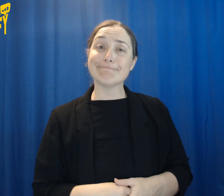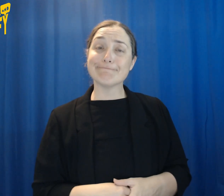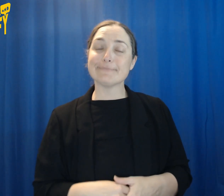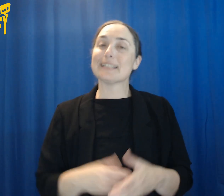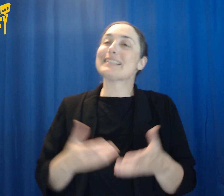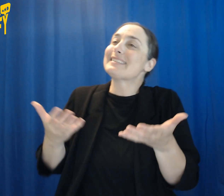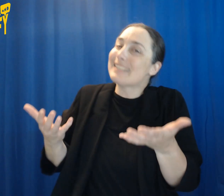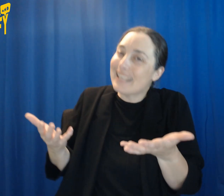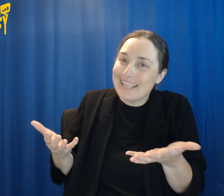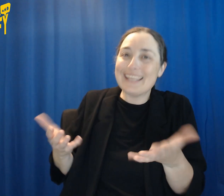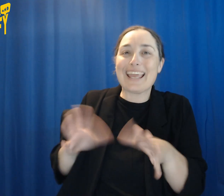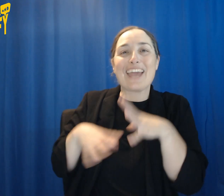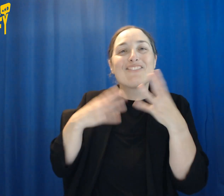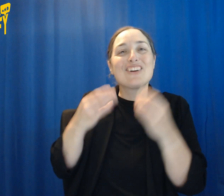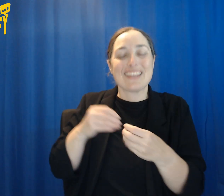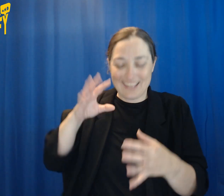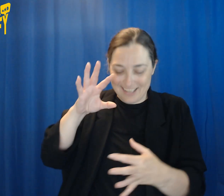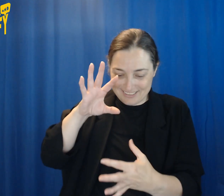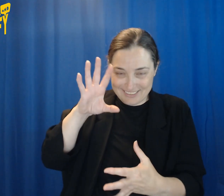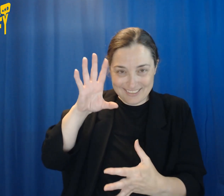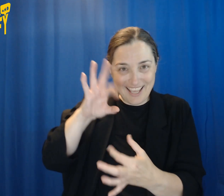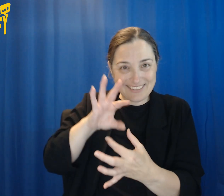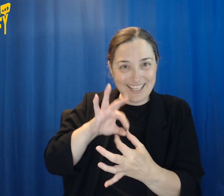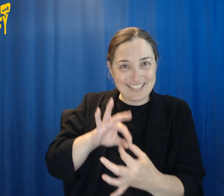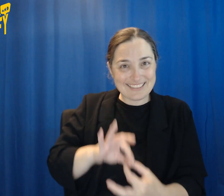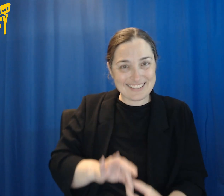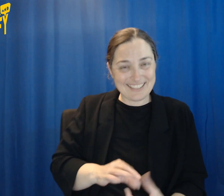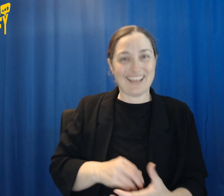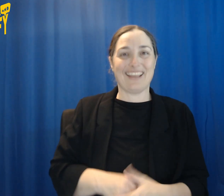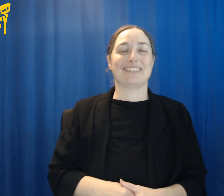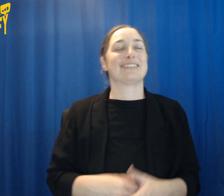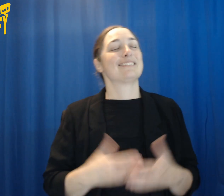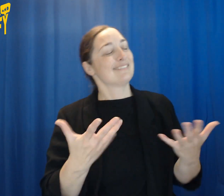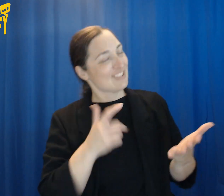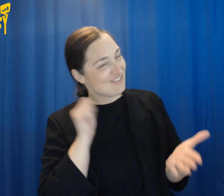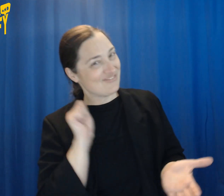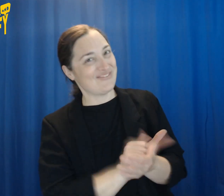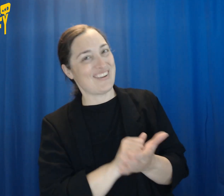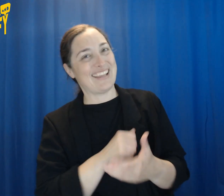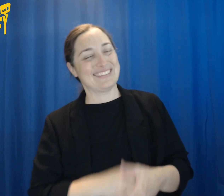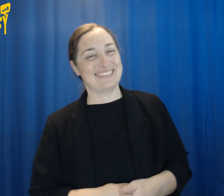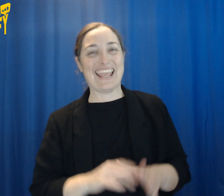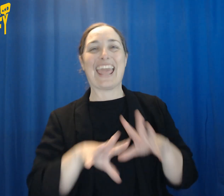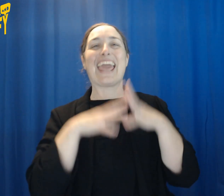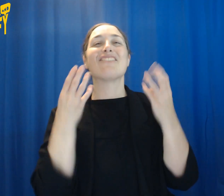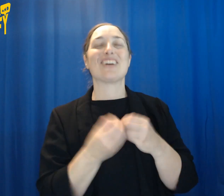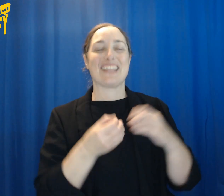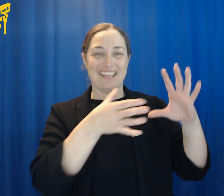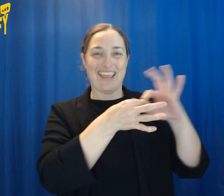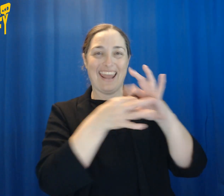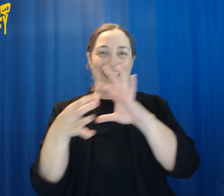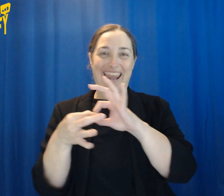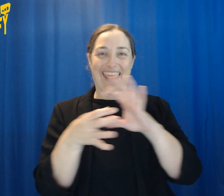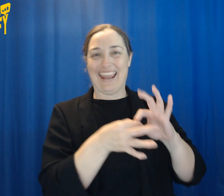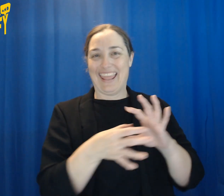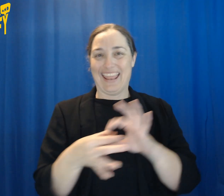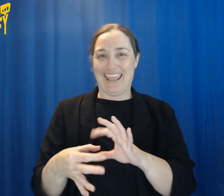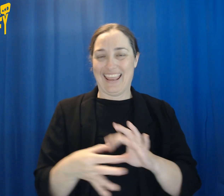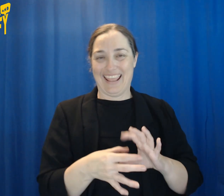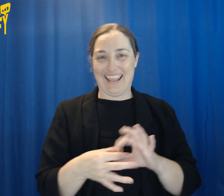in together. All ties in. It's all a rich tapestry. Everything connects eventually. Amazing. Thanks so